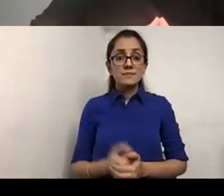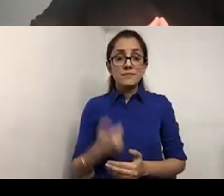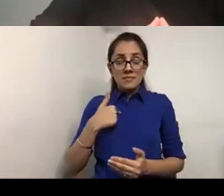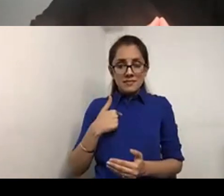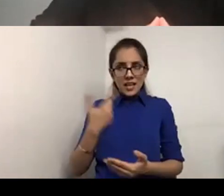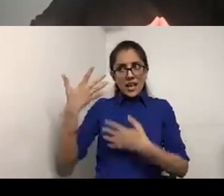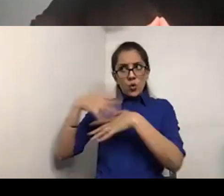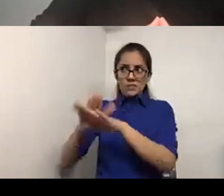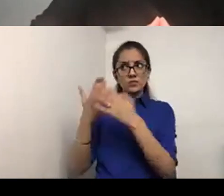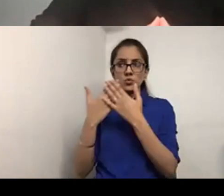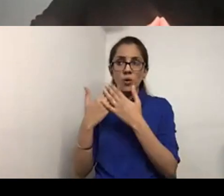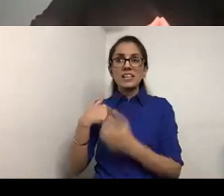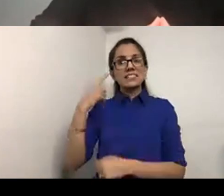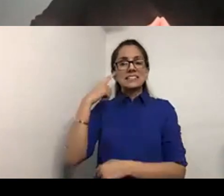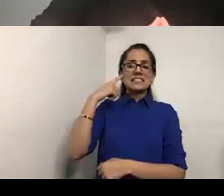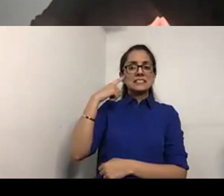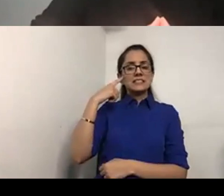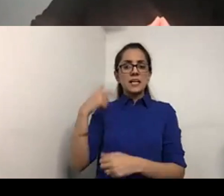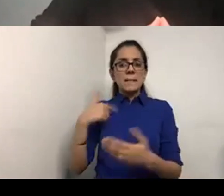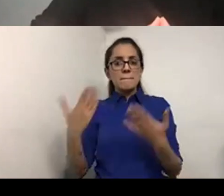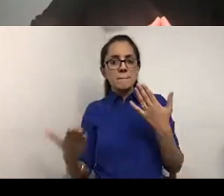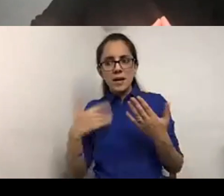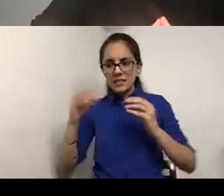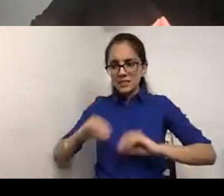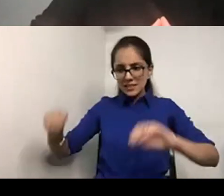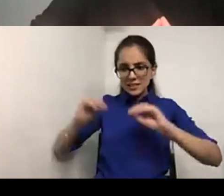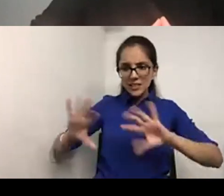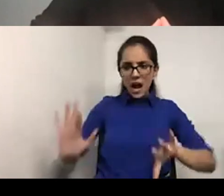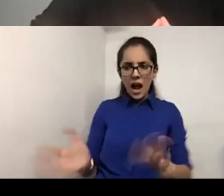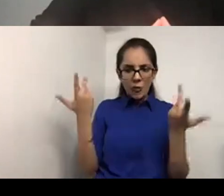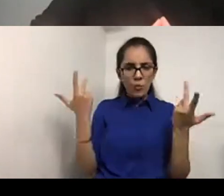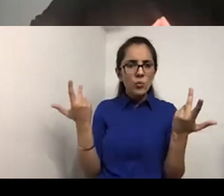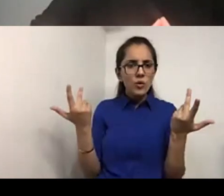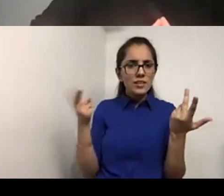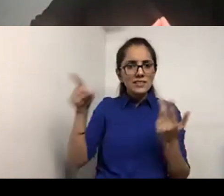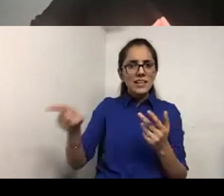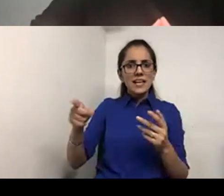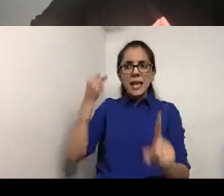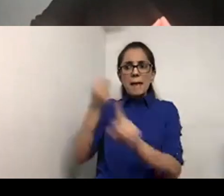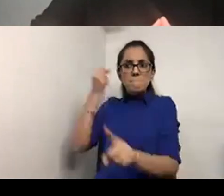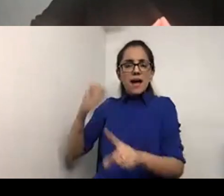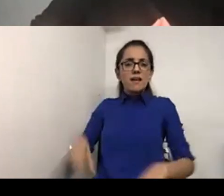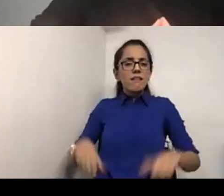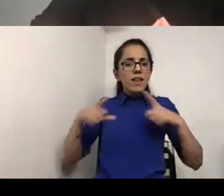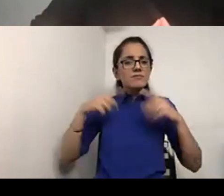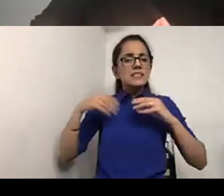an inclusive school, how am I going to teach these young children to make an impact? How am I going